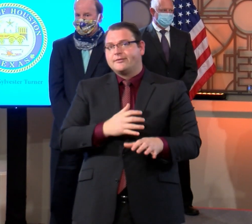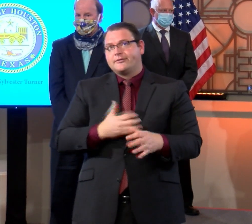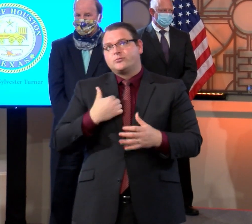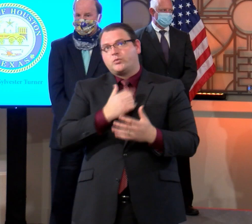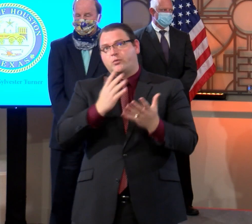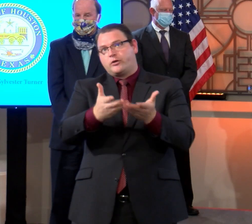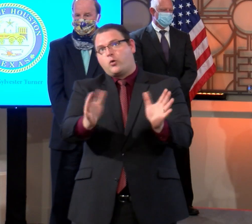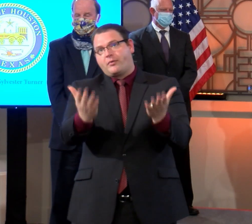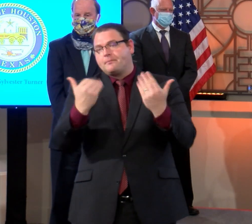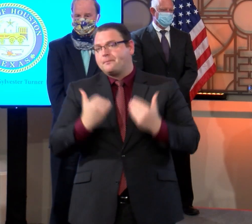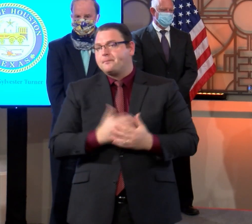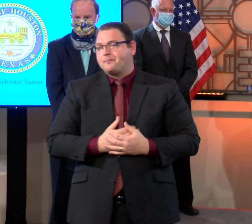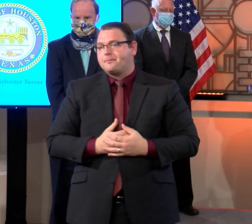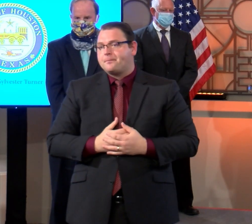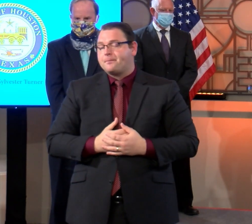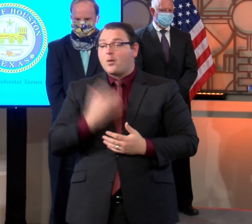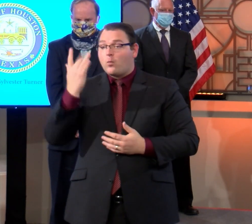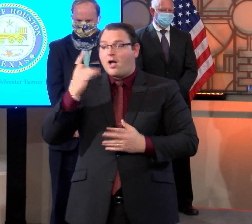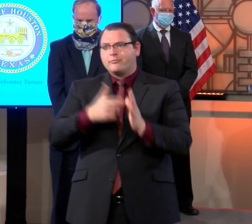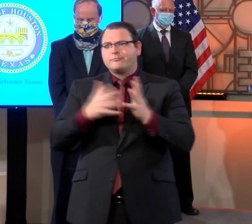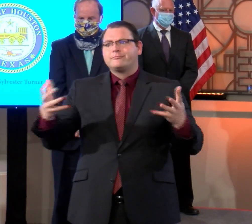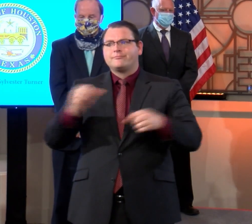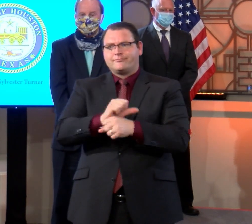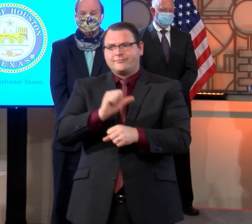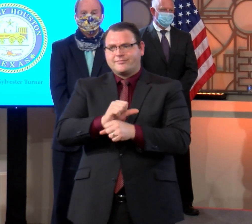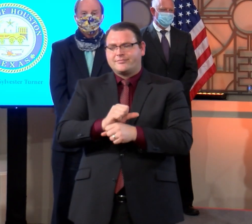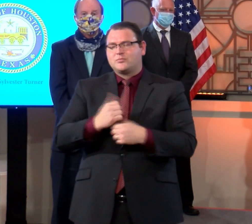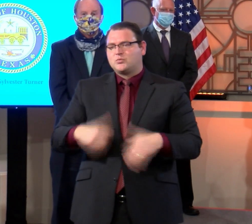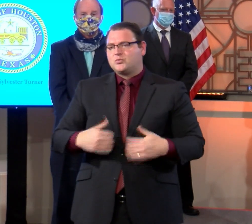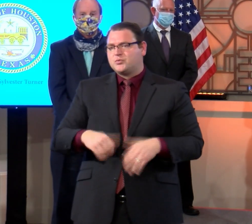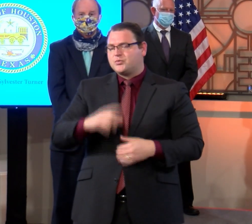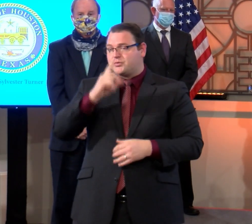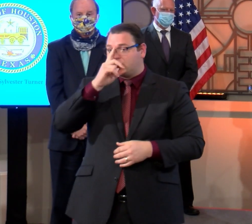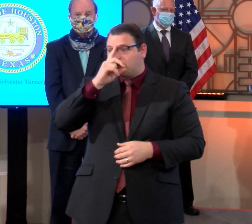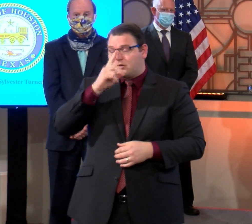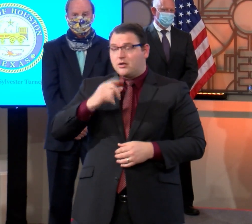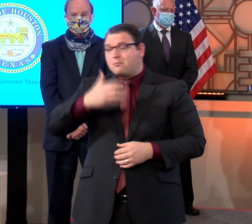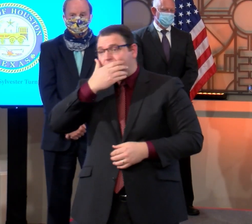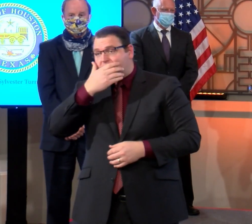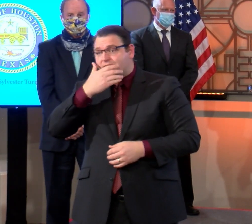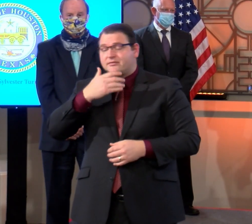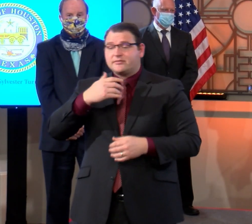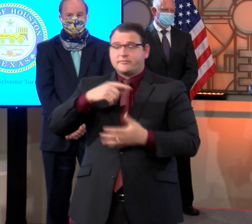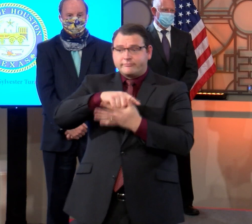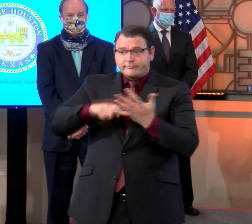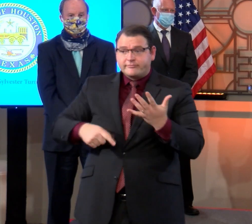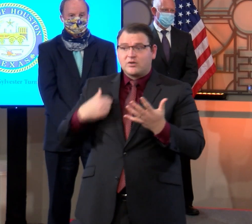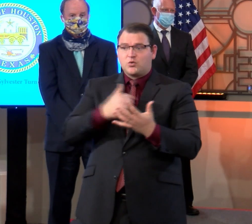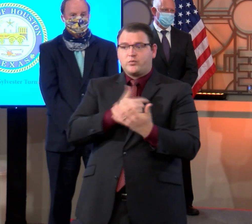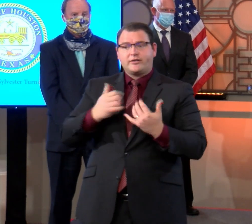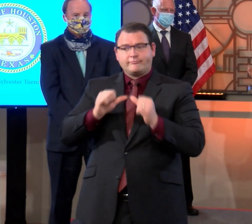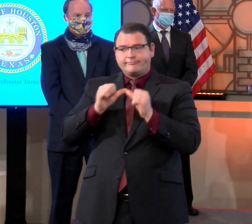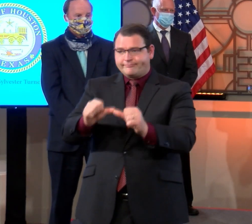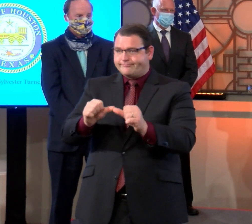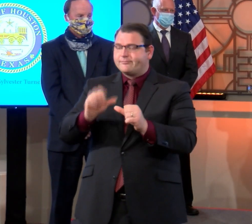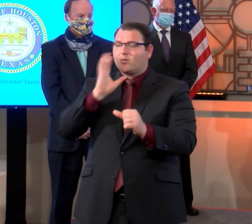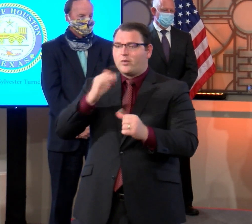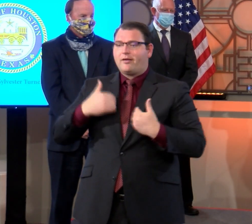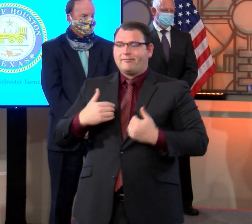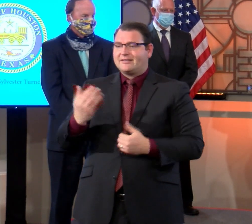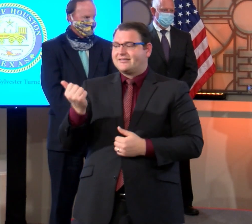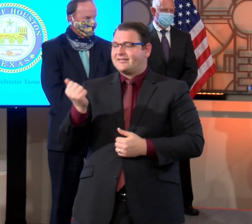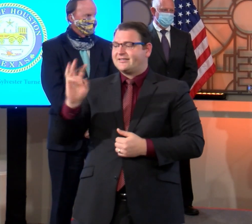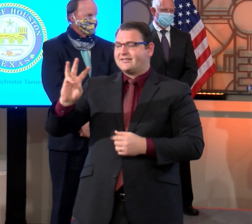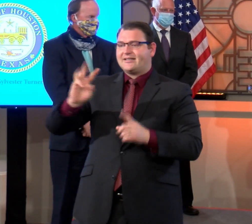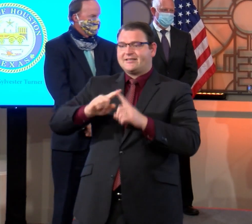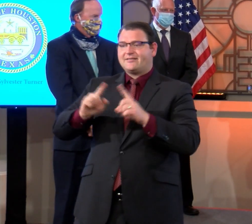to the masks, the face coverings, we're going to be continuing to work through our 16 city council members, Mayor